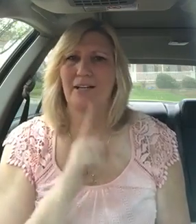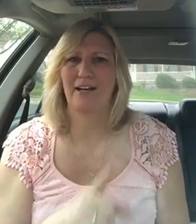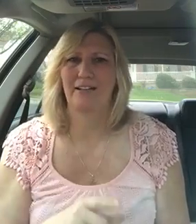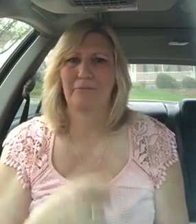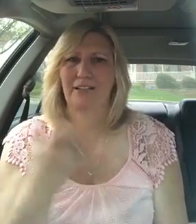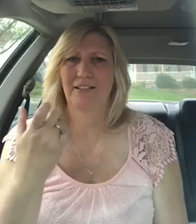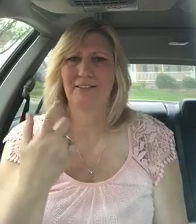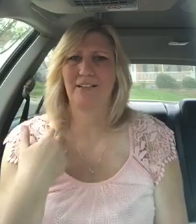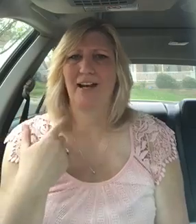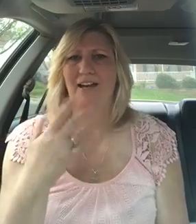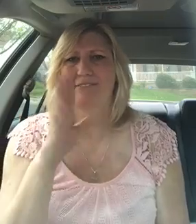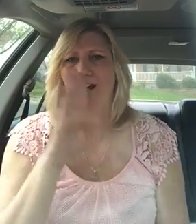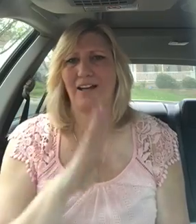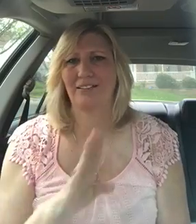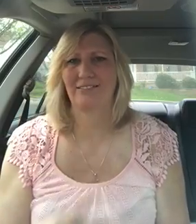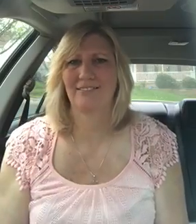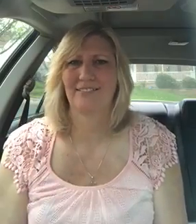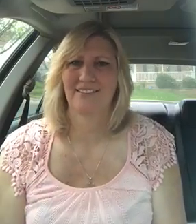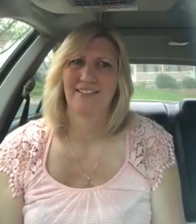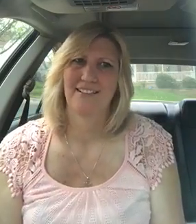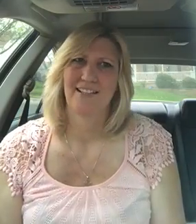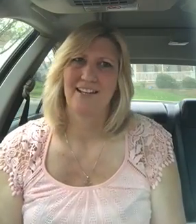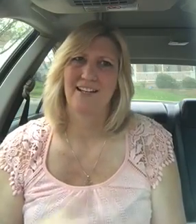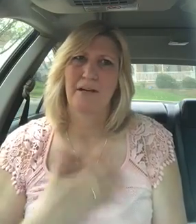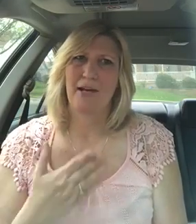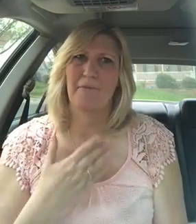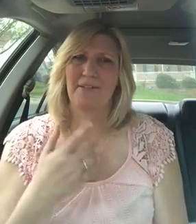not, because I have God. And I'm happy,